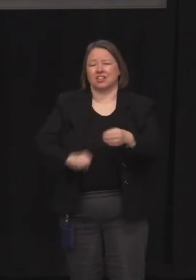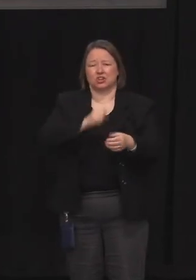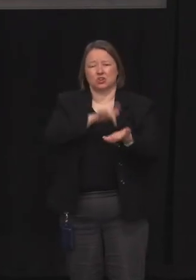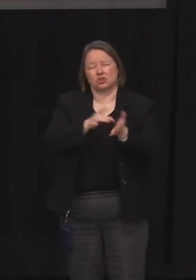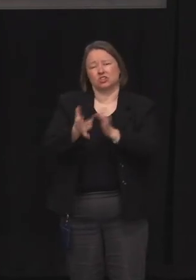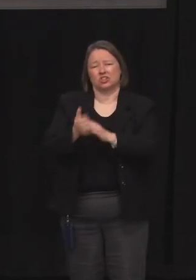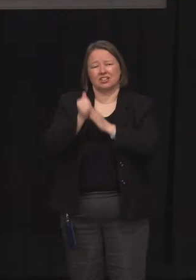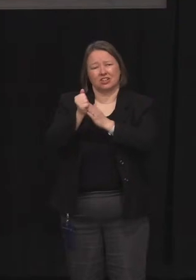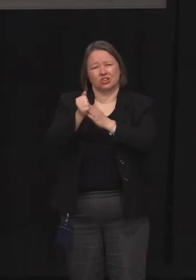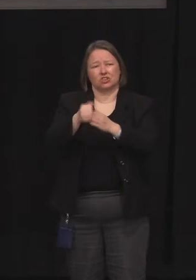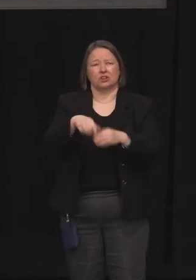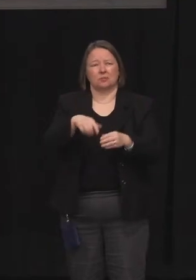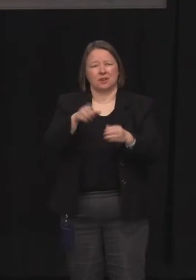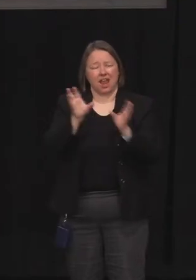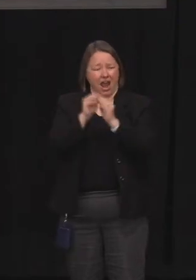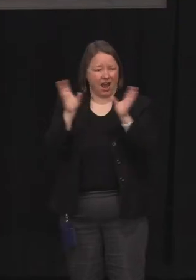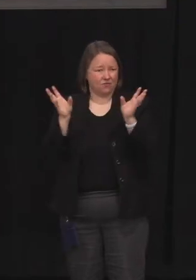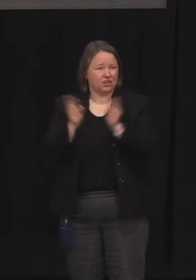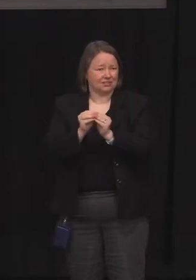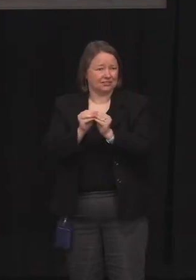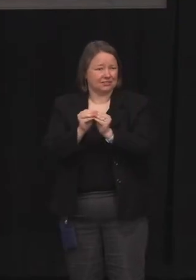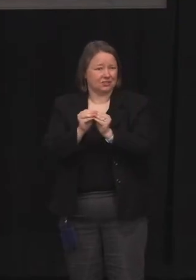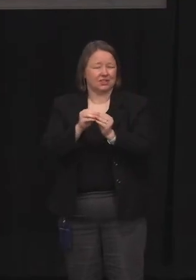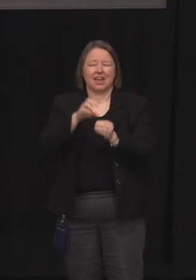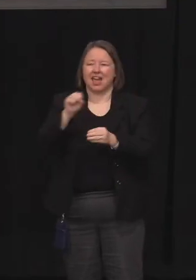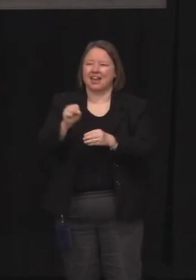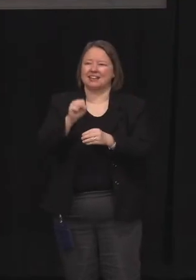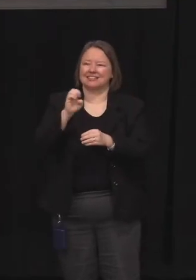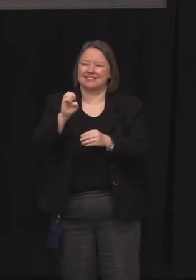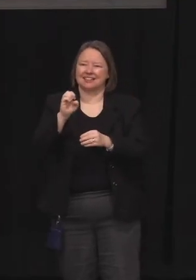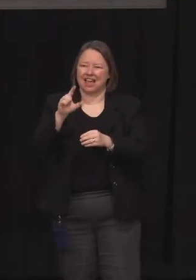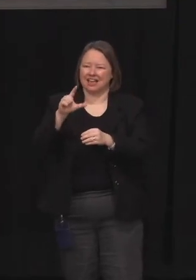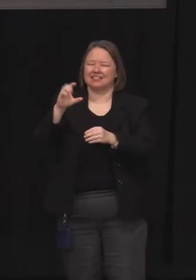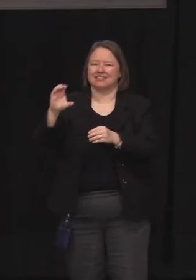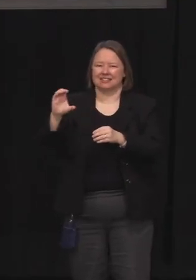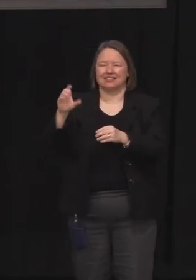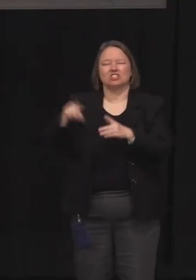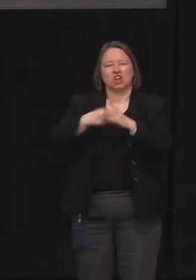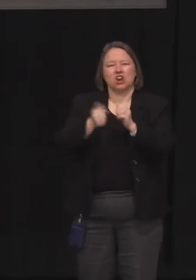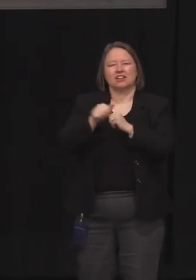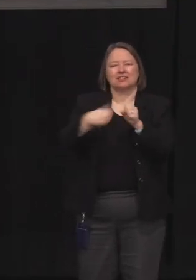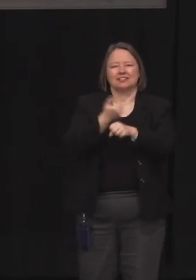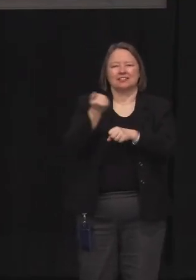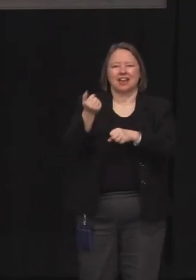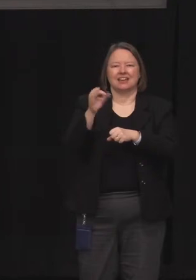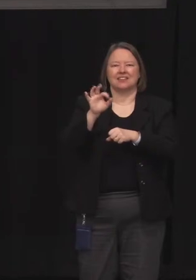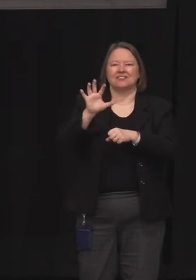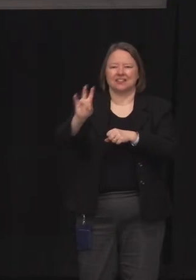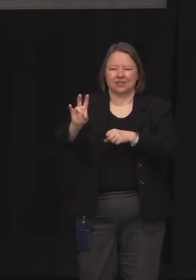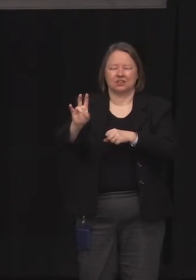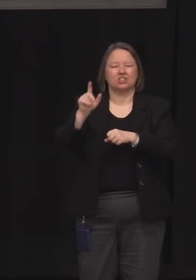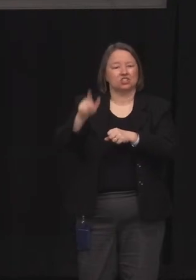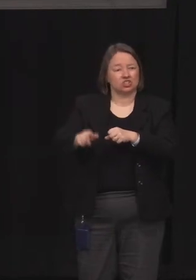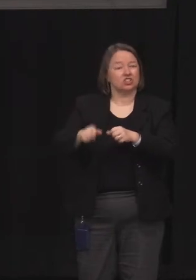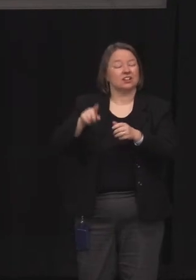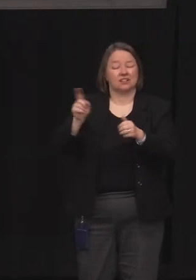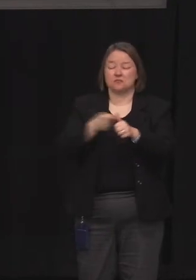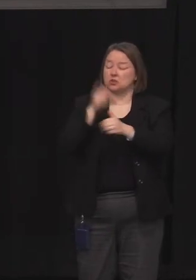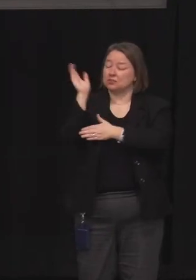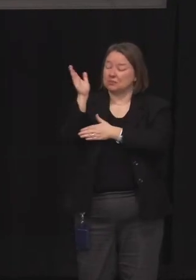Conference. When the SCLC started in 1957, she presided and gave the first